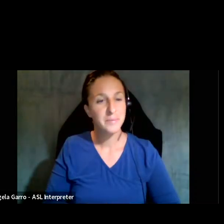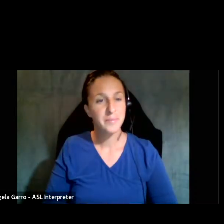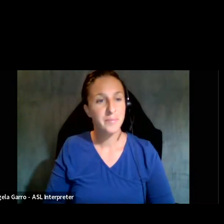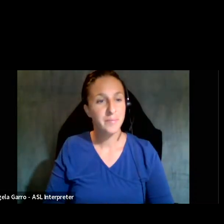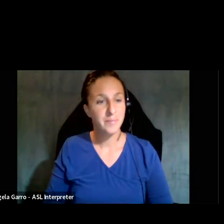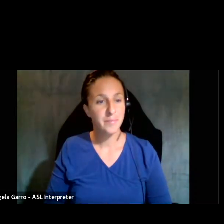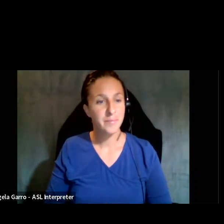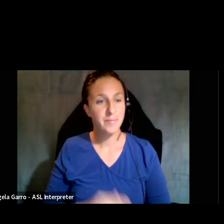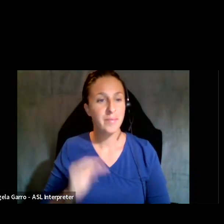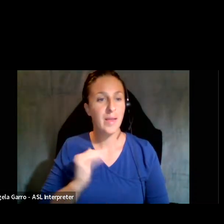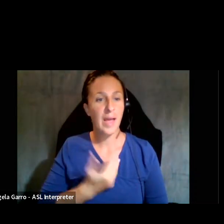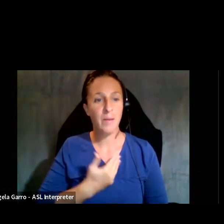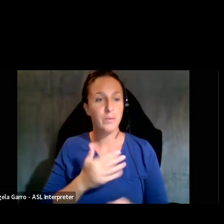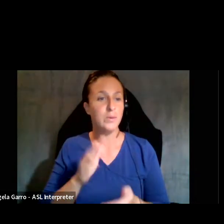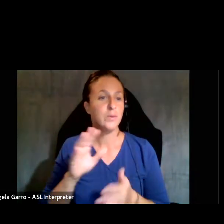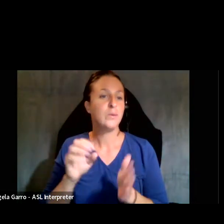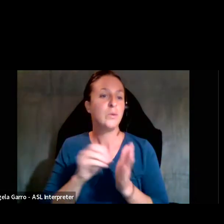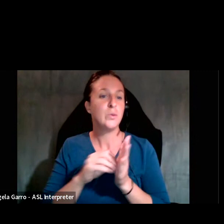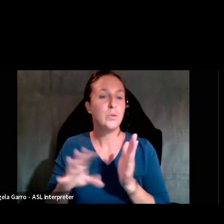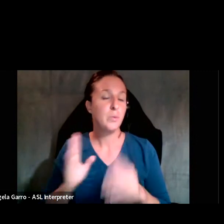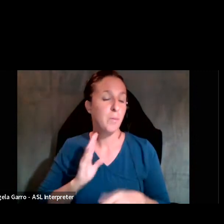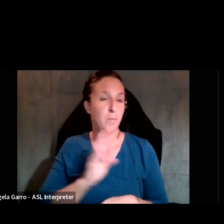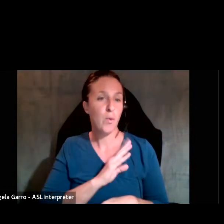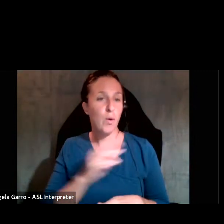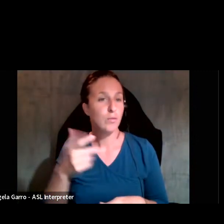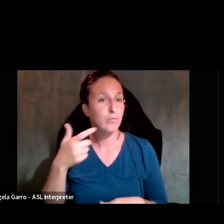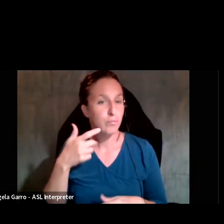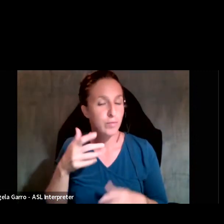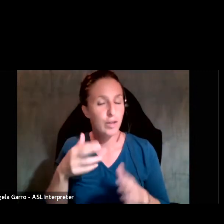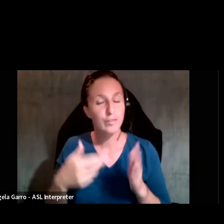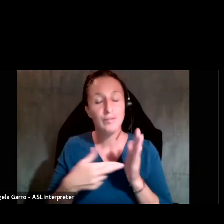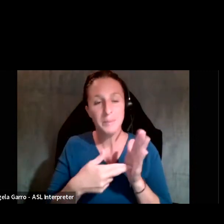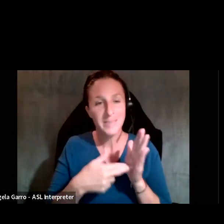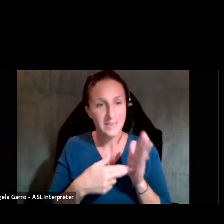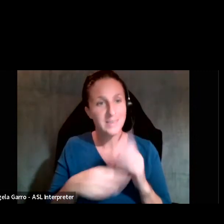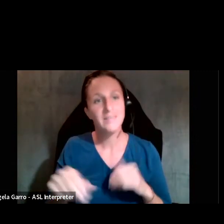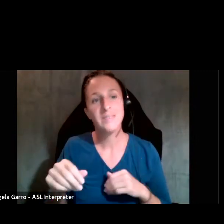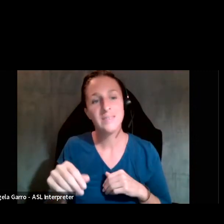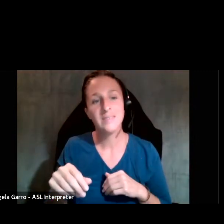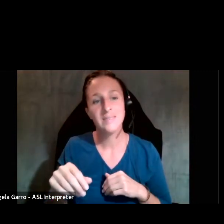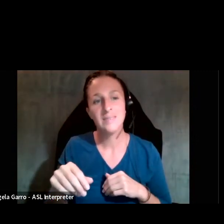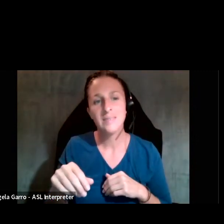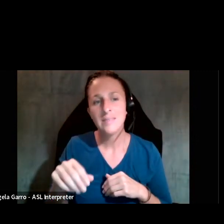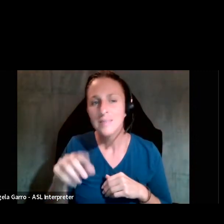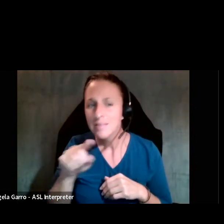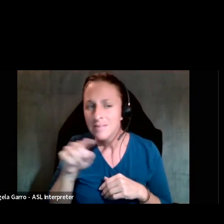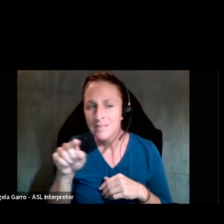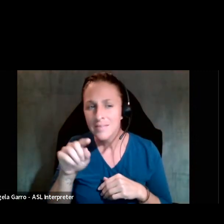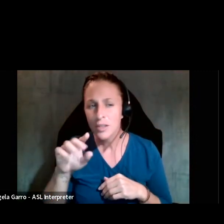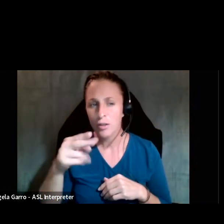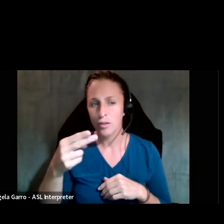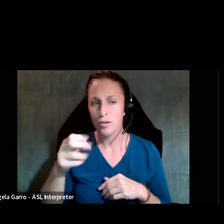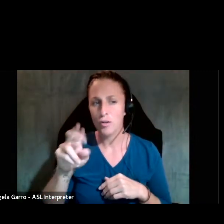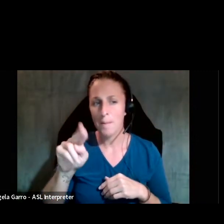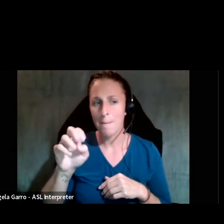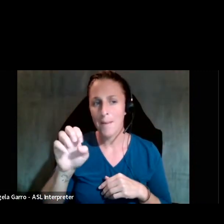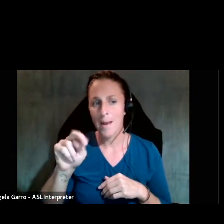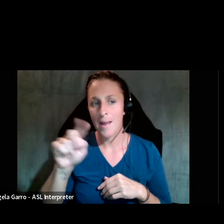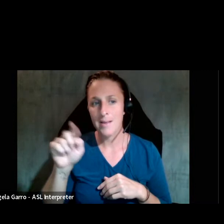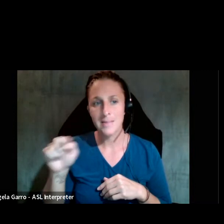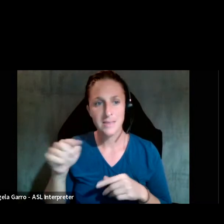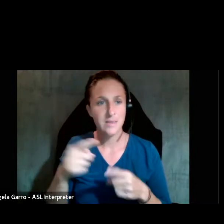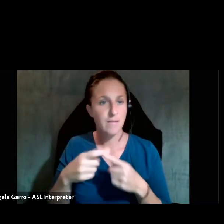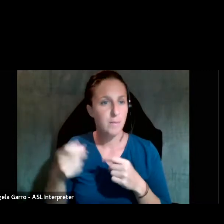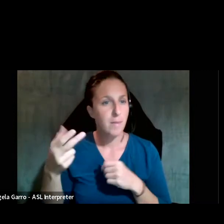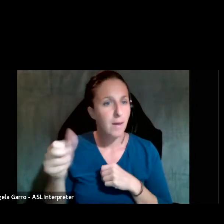Our school student board representatives for tonight are Kaya Jimenez from San Mateo High School. Present. All right. And Corinne,